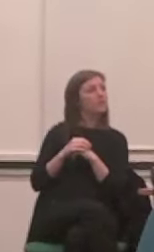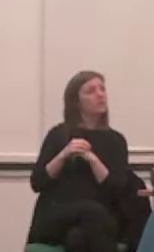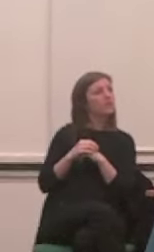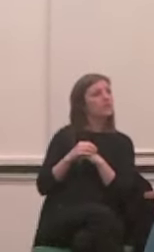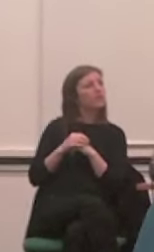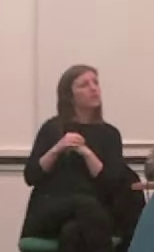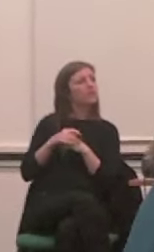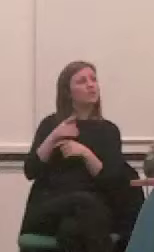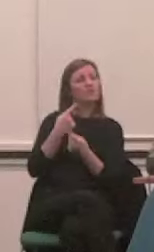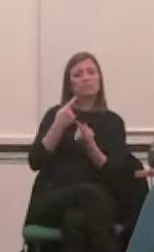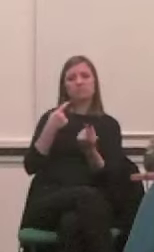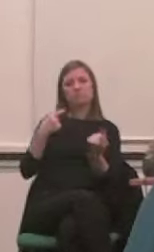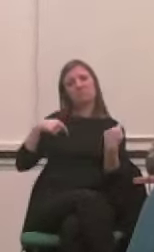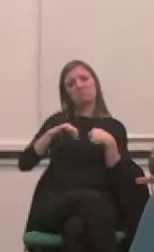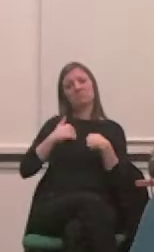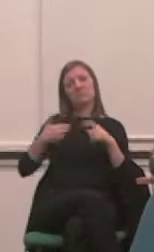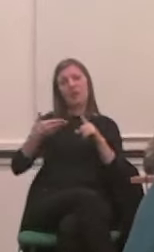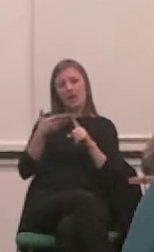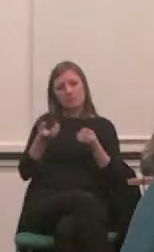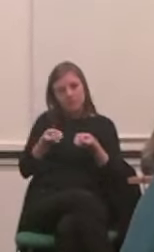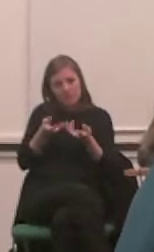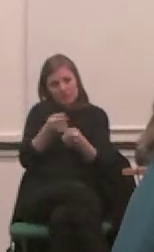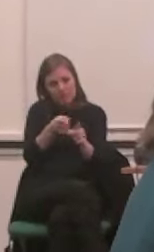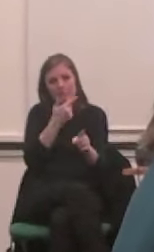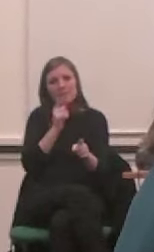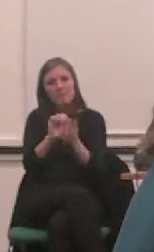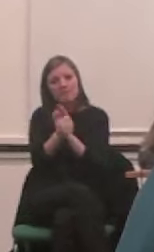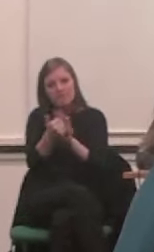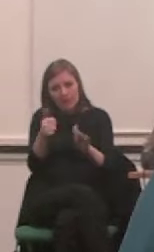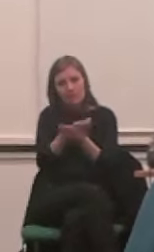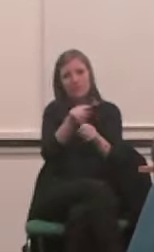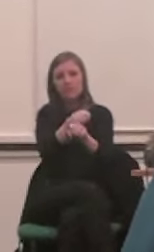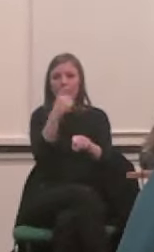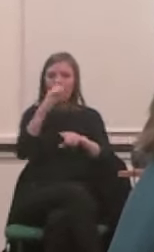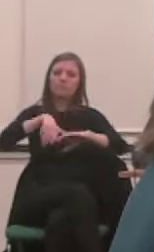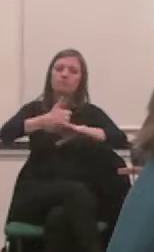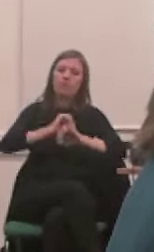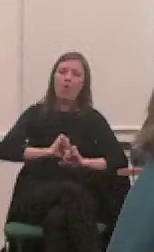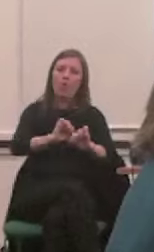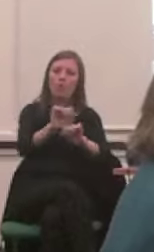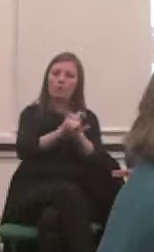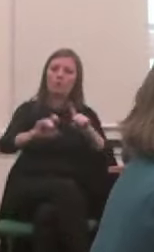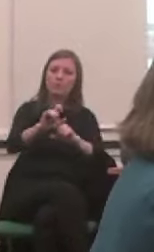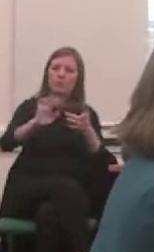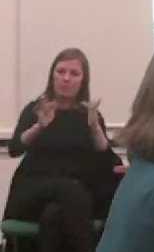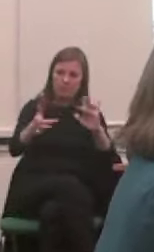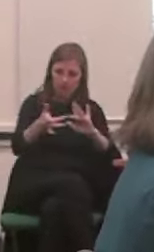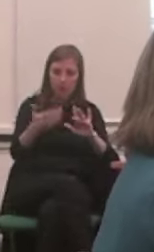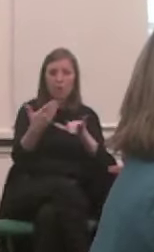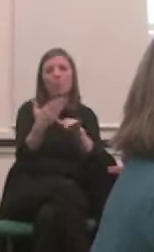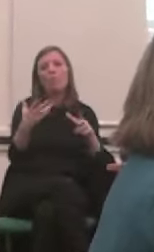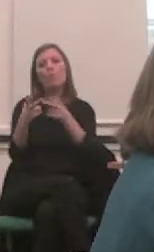is just give people the simple skills they need to create their own community websites. We work in partnership with UK